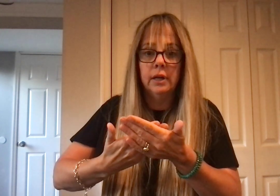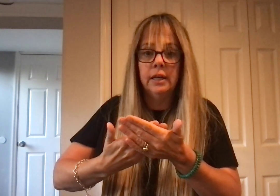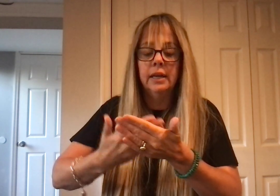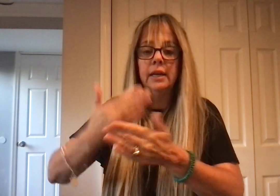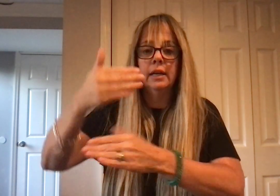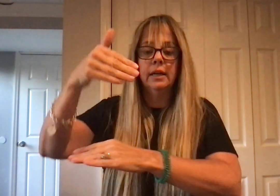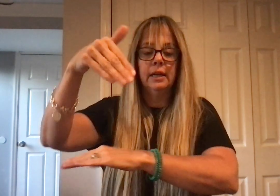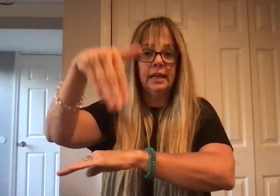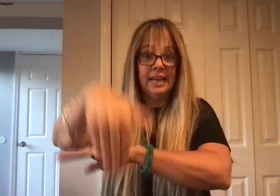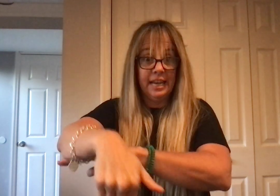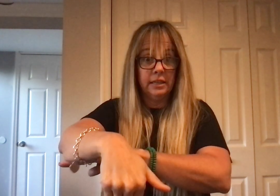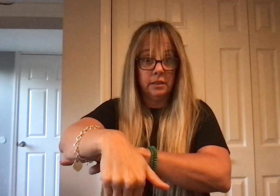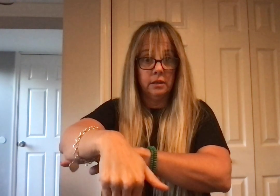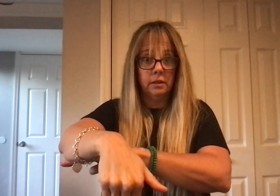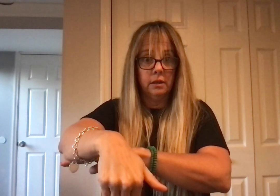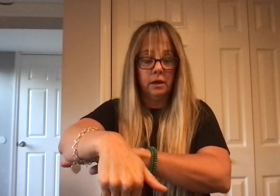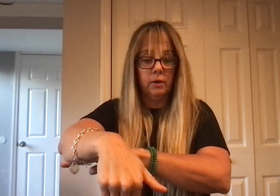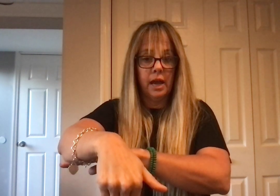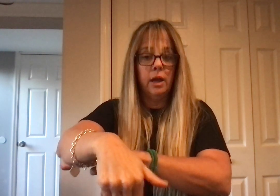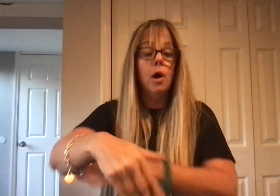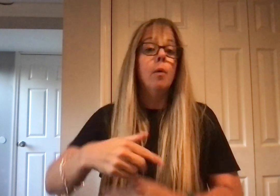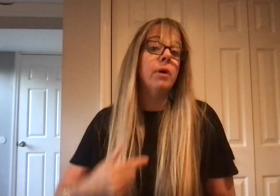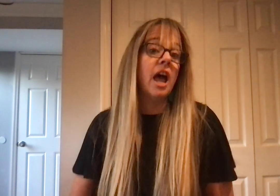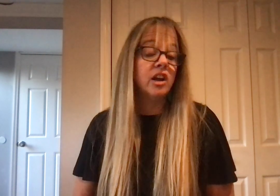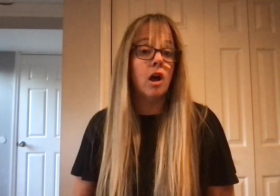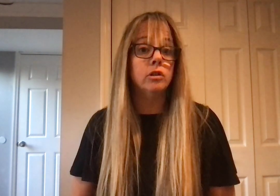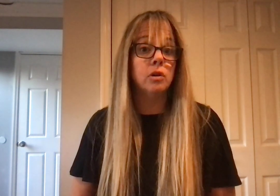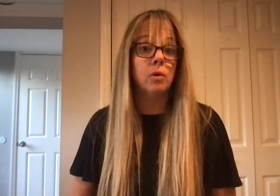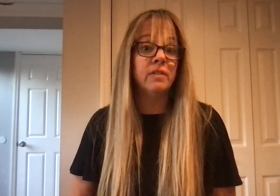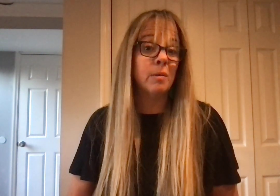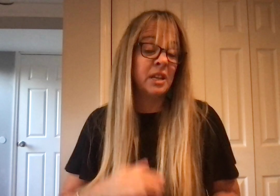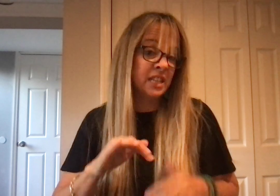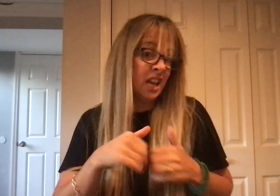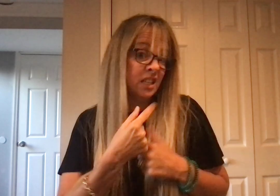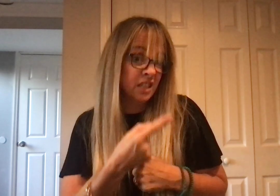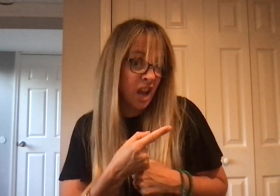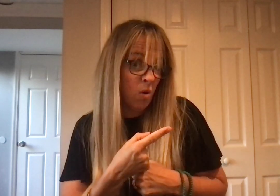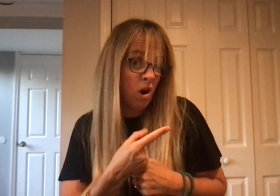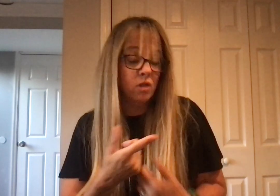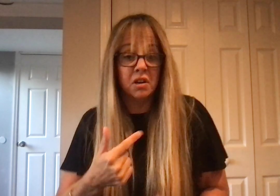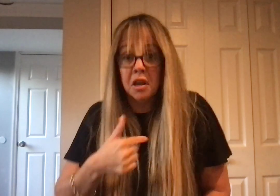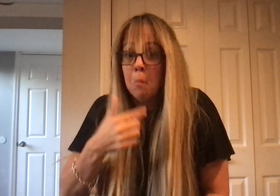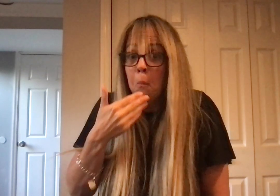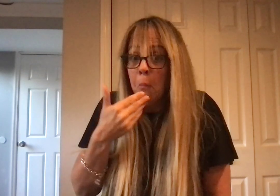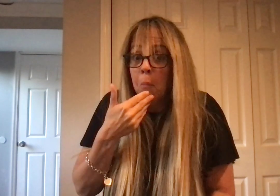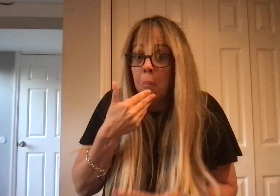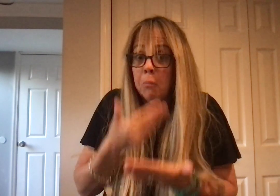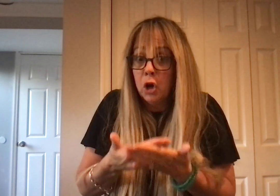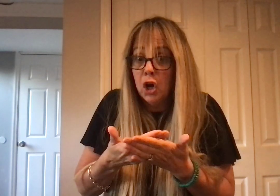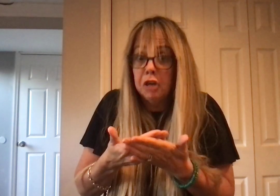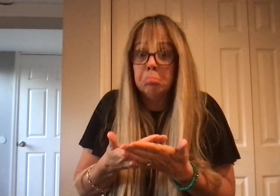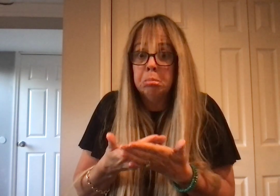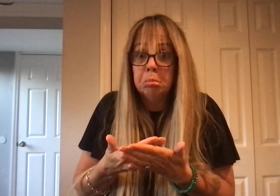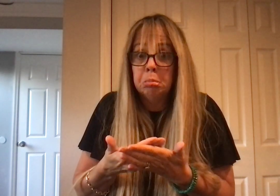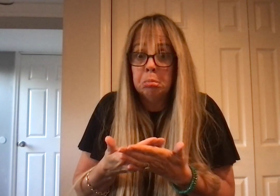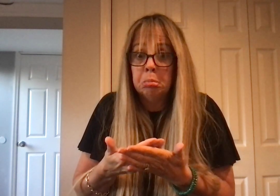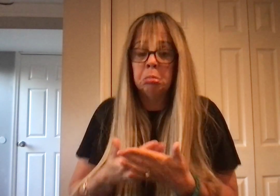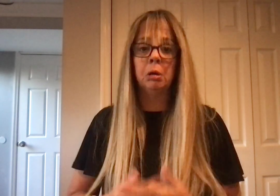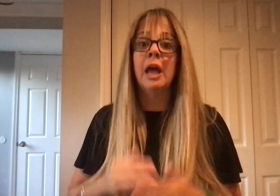Good night. Okay, but I could also, if somebody says, how are you? I could say, I'm good.